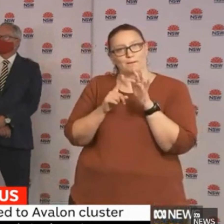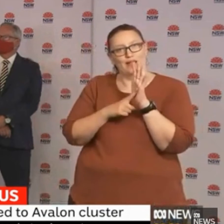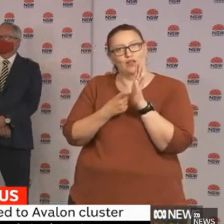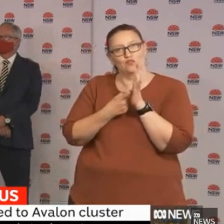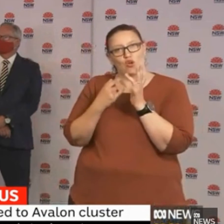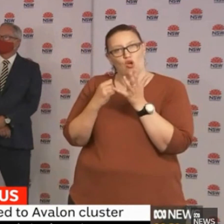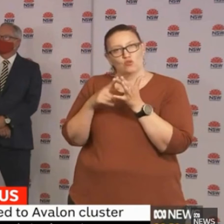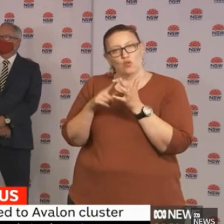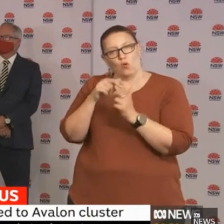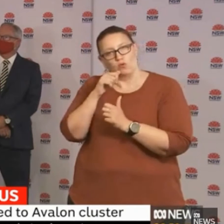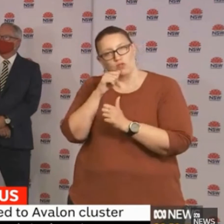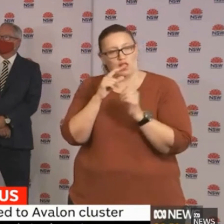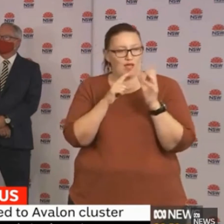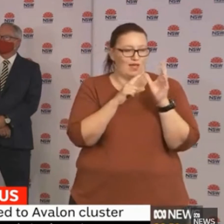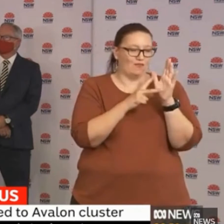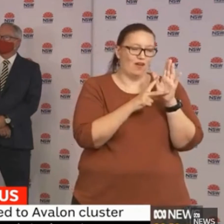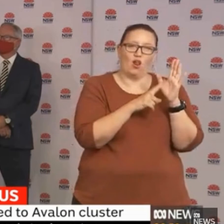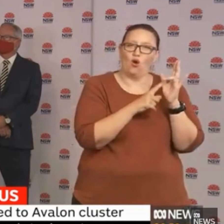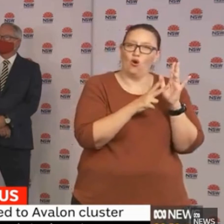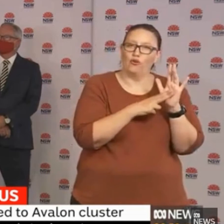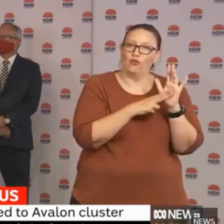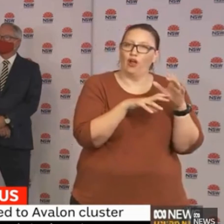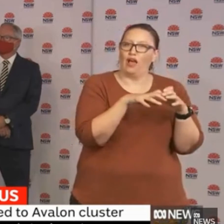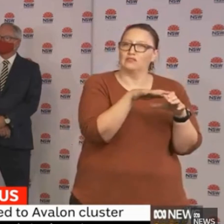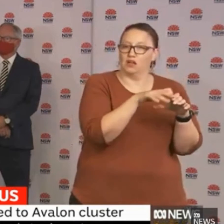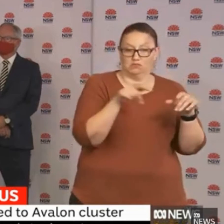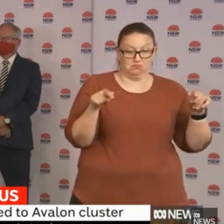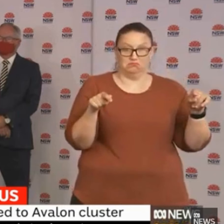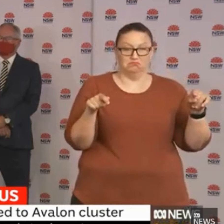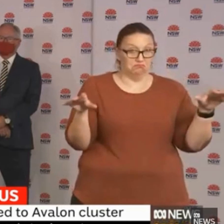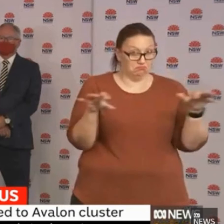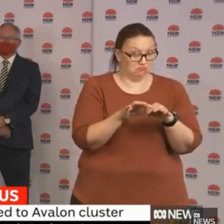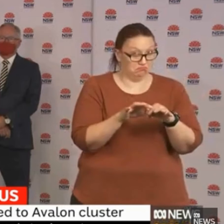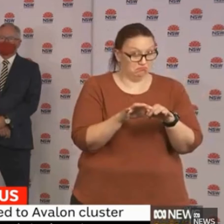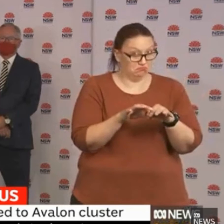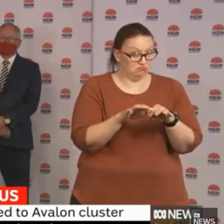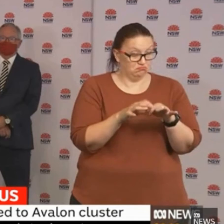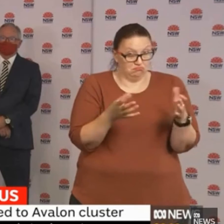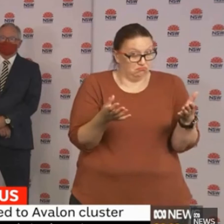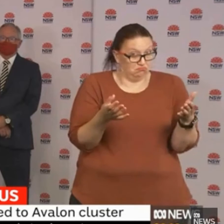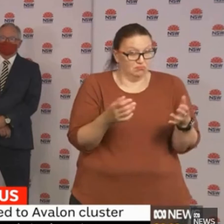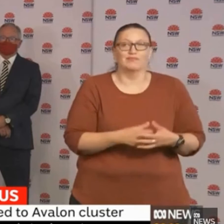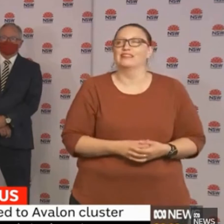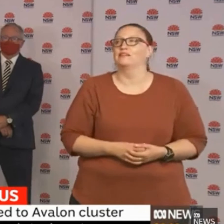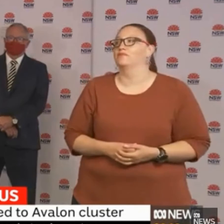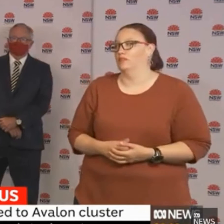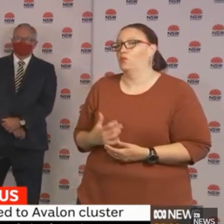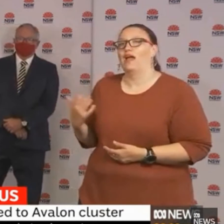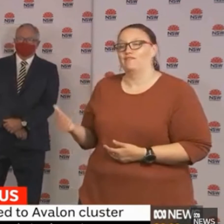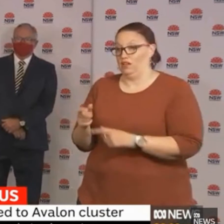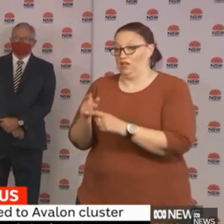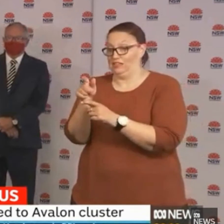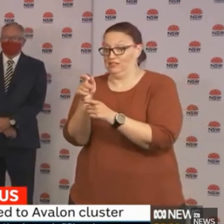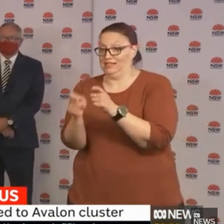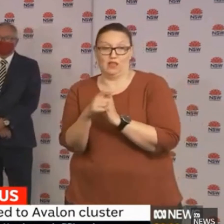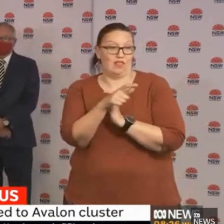confident that they go together, that there is some... We will be awaiting the genome sequencing, so that gives us one other piece of the puzzle. So if the